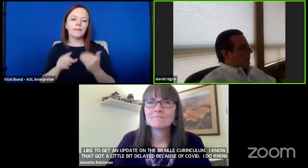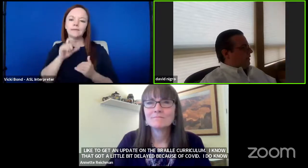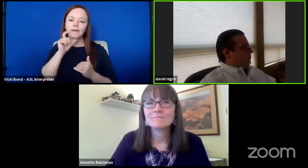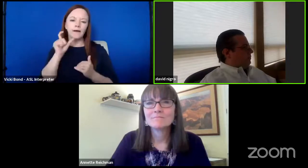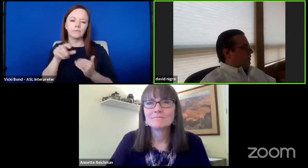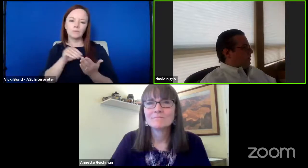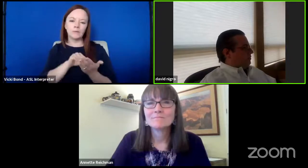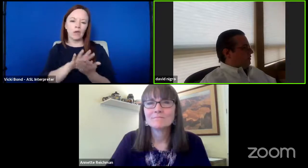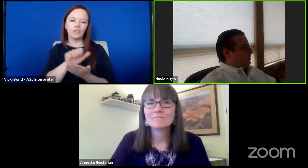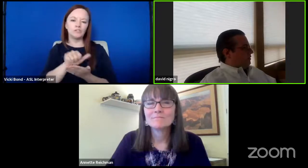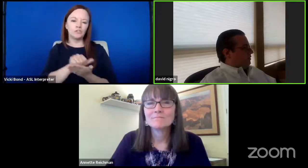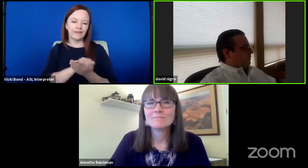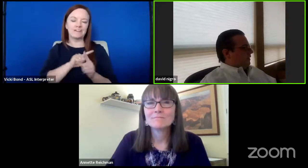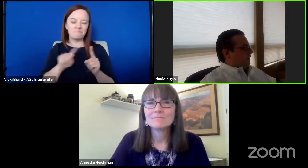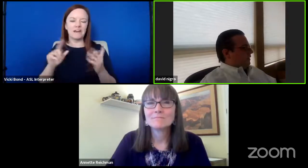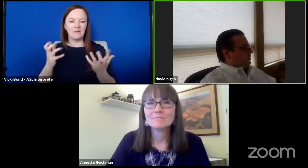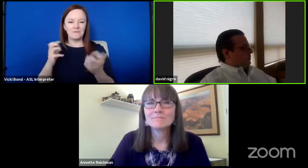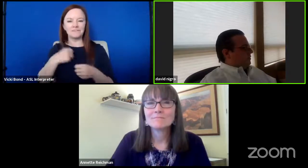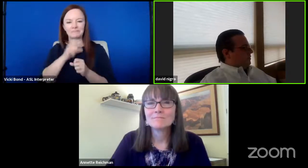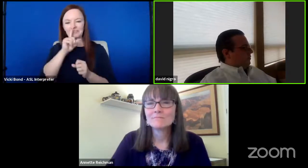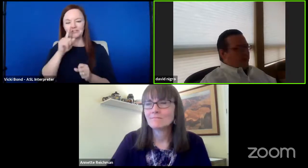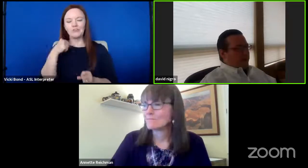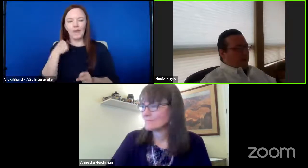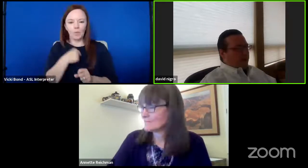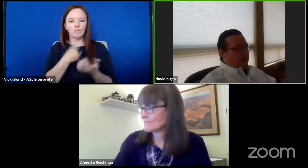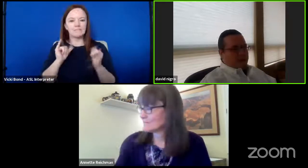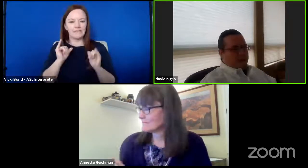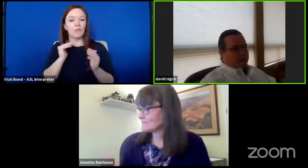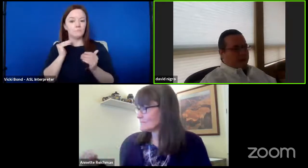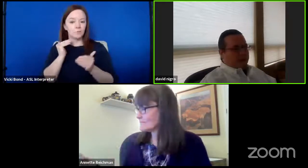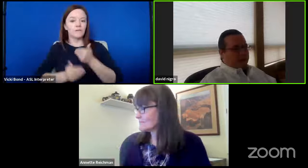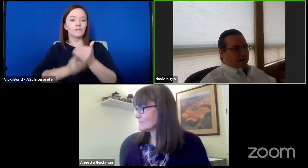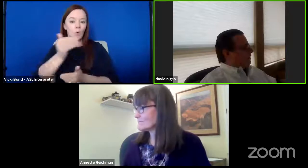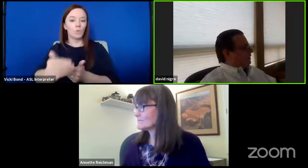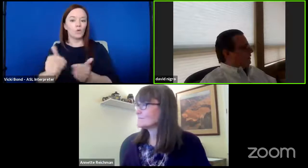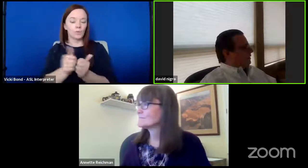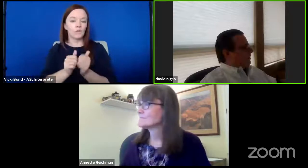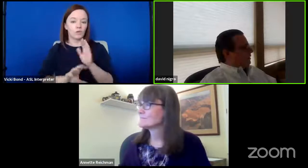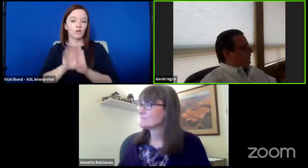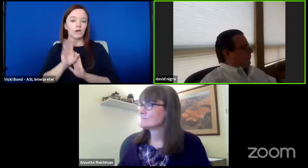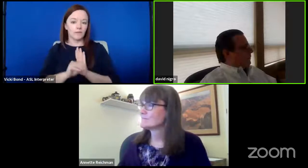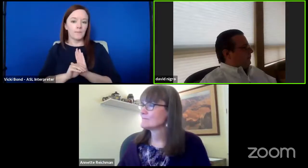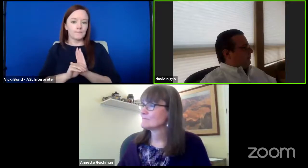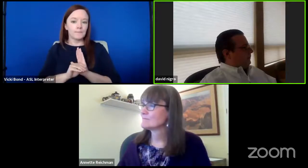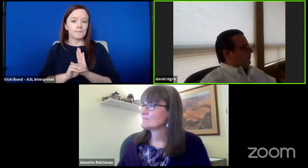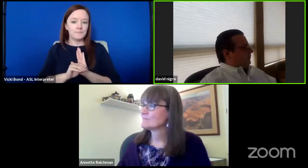item, but I at least want to make sure that we're still moving ahead on that.